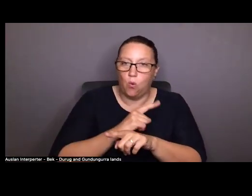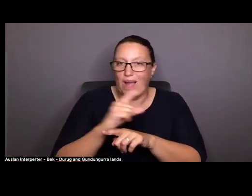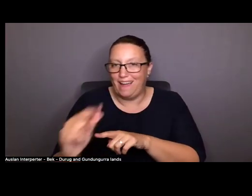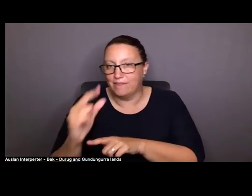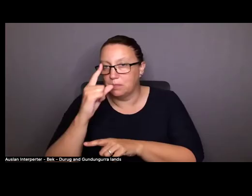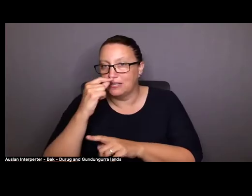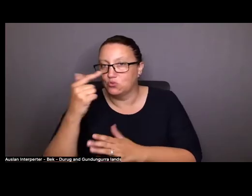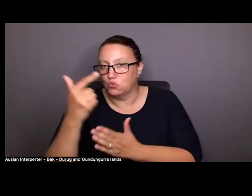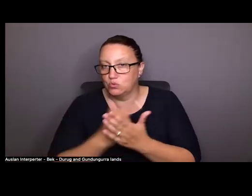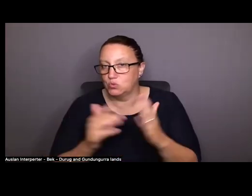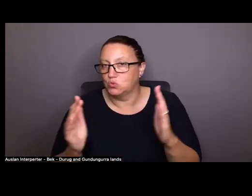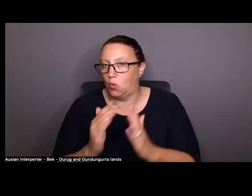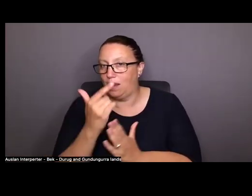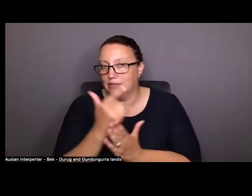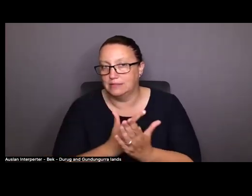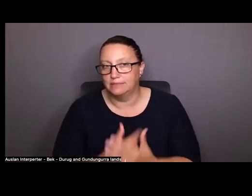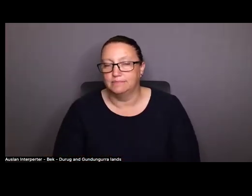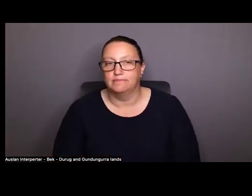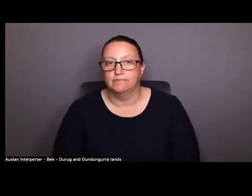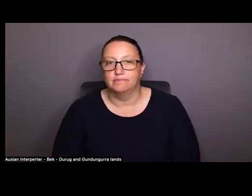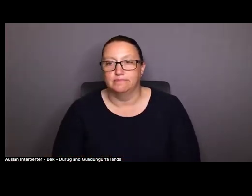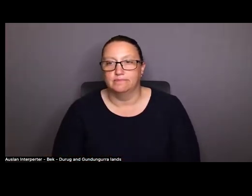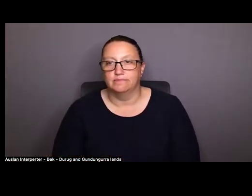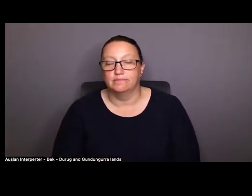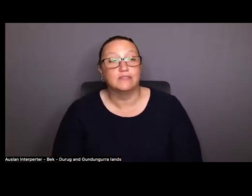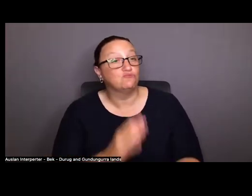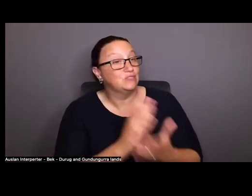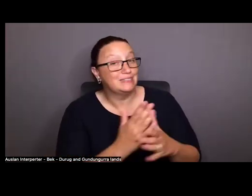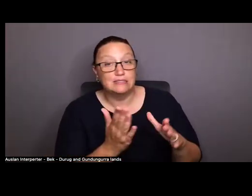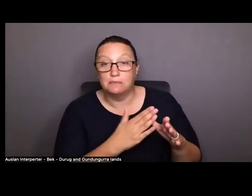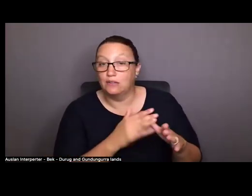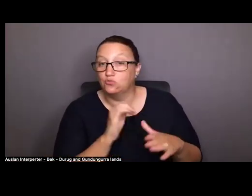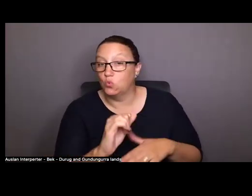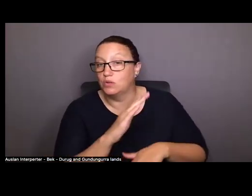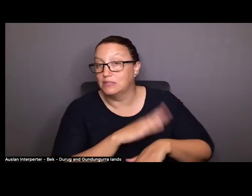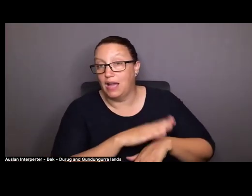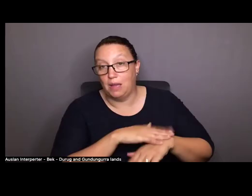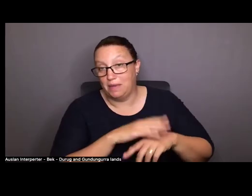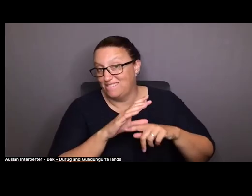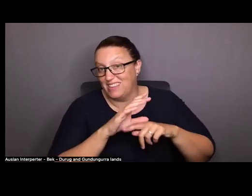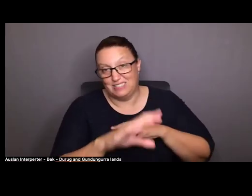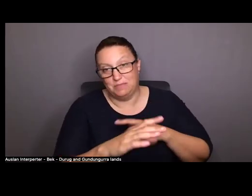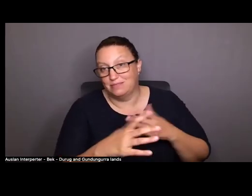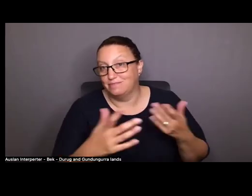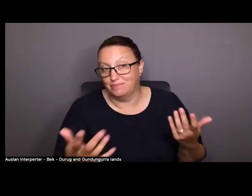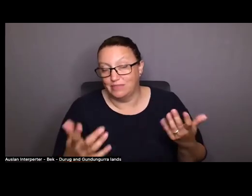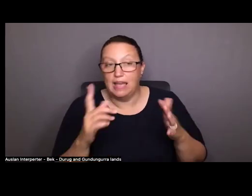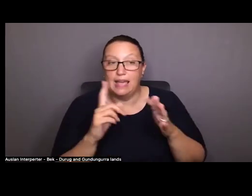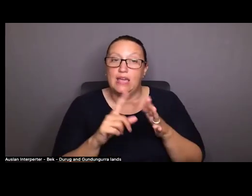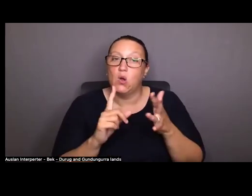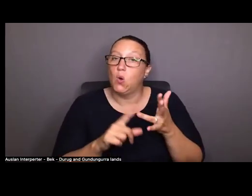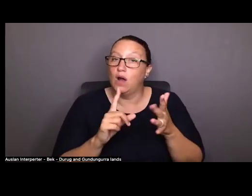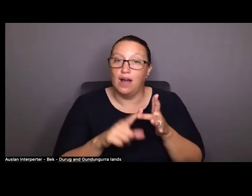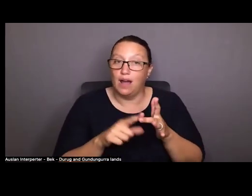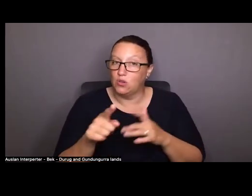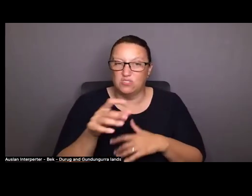I mean, it depends on your time and investment. So basically, we've set it up so at the EOI stage, you don't need